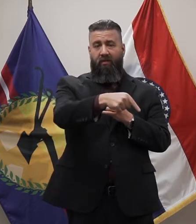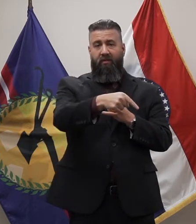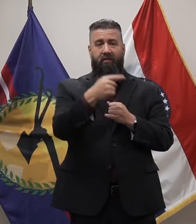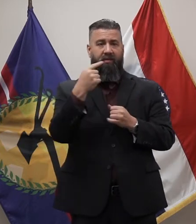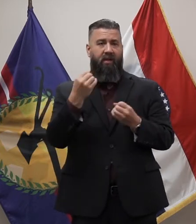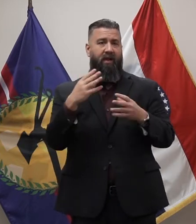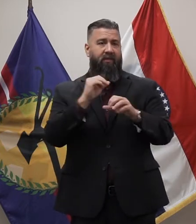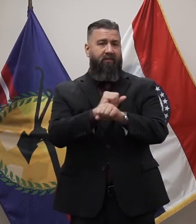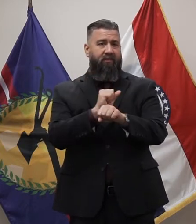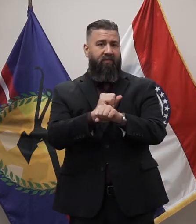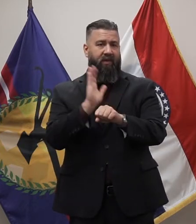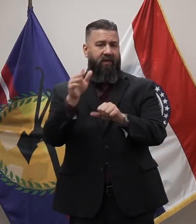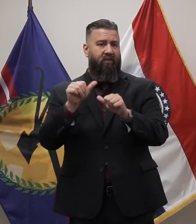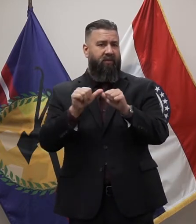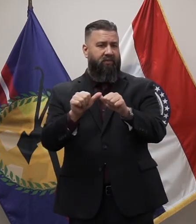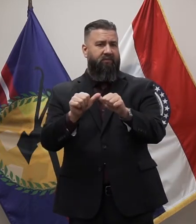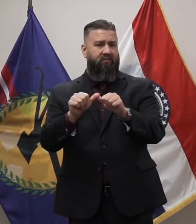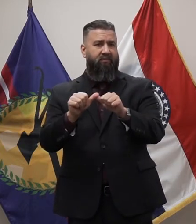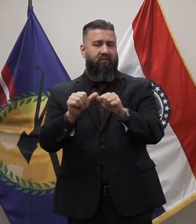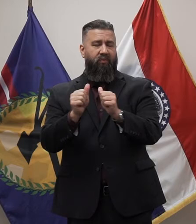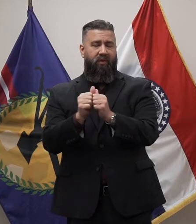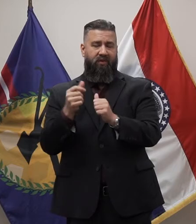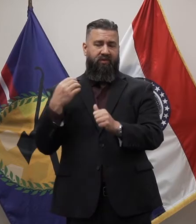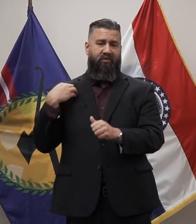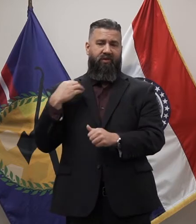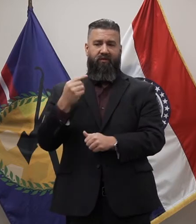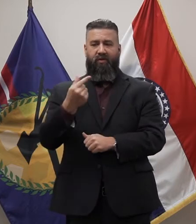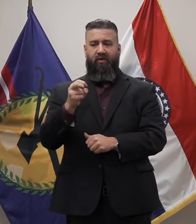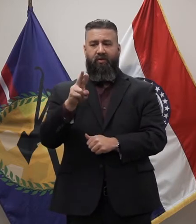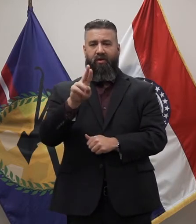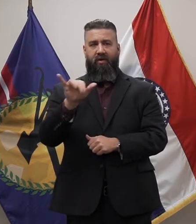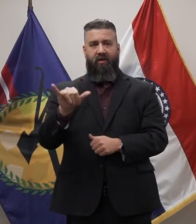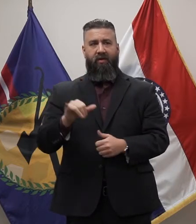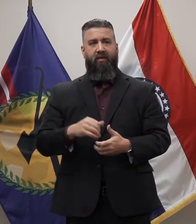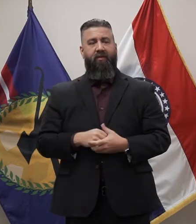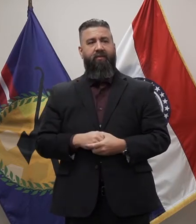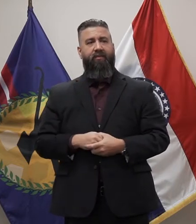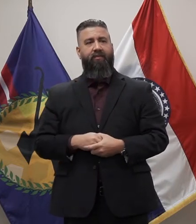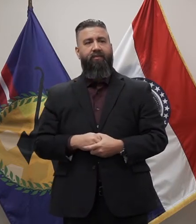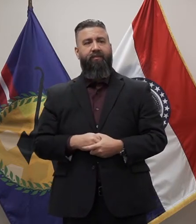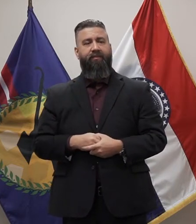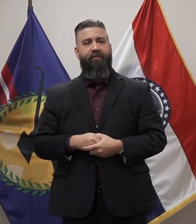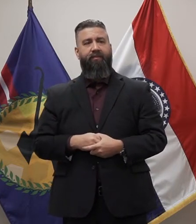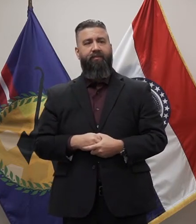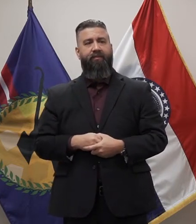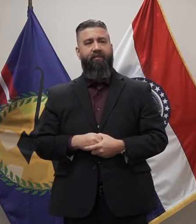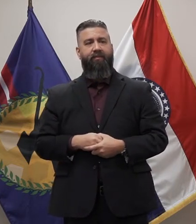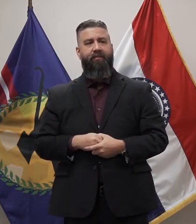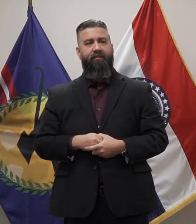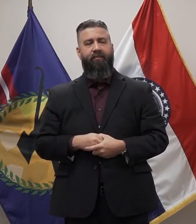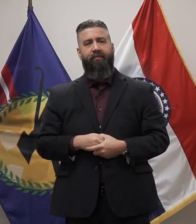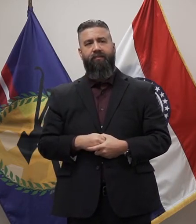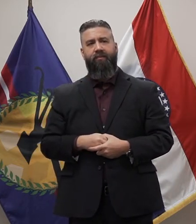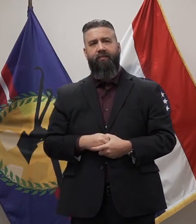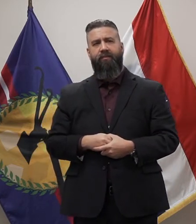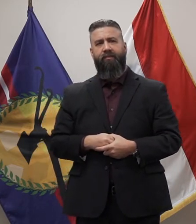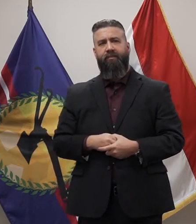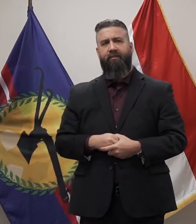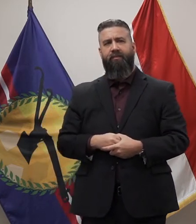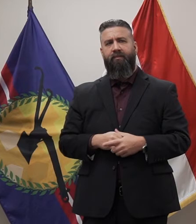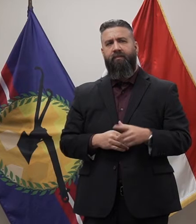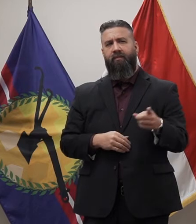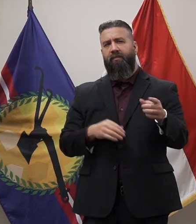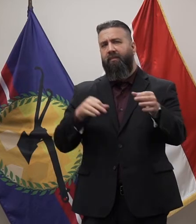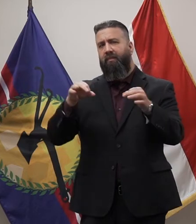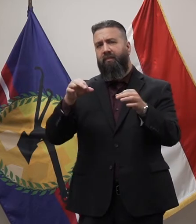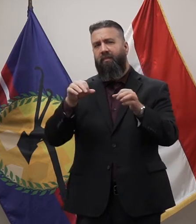that will continue with Chief Gregory. Also tomorrow, I know you have a point in time unhoused count that's going to take place. Could you walk us